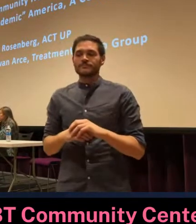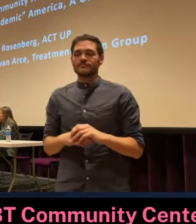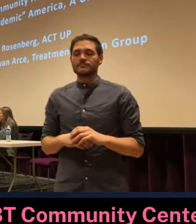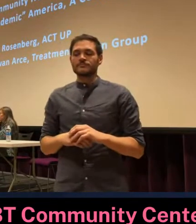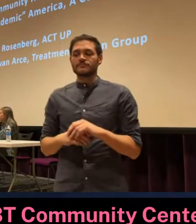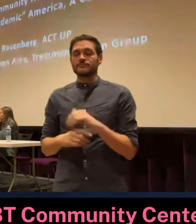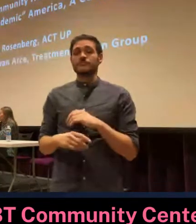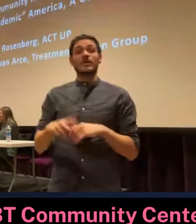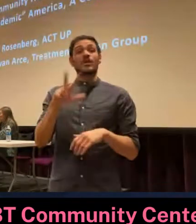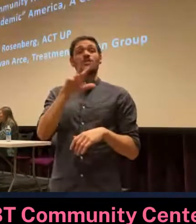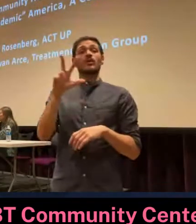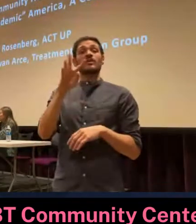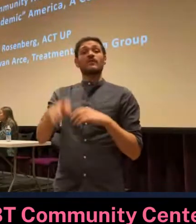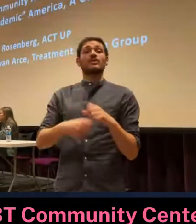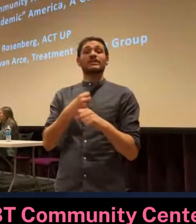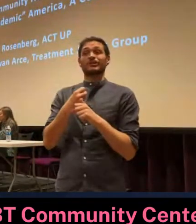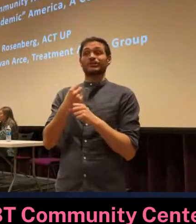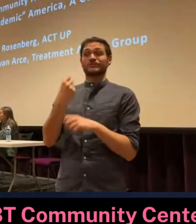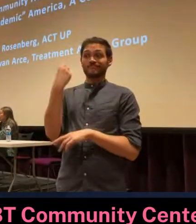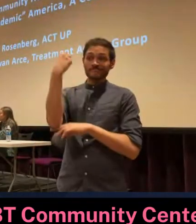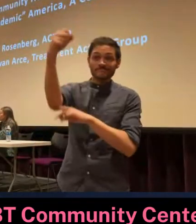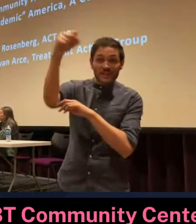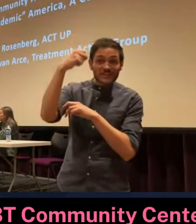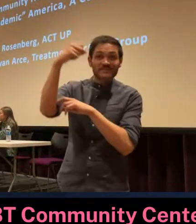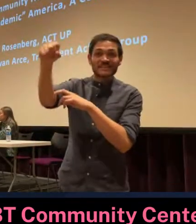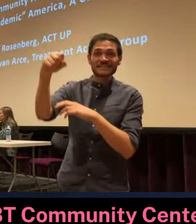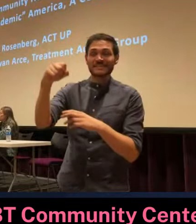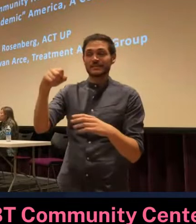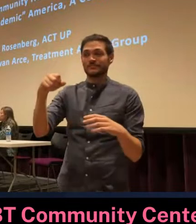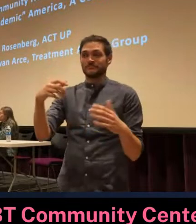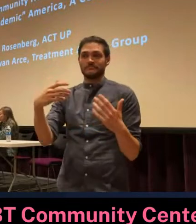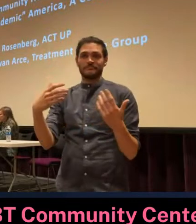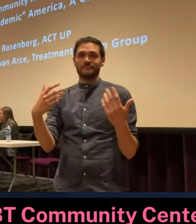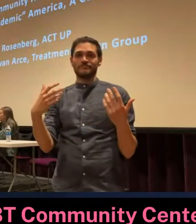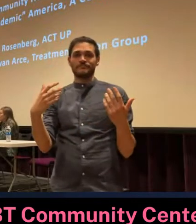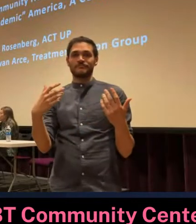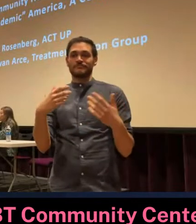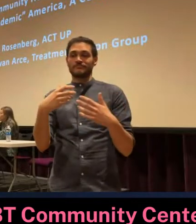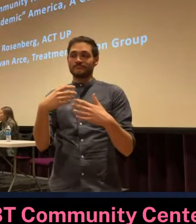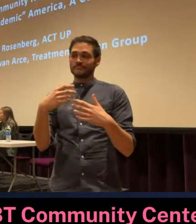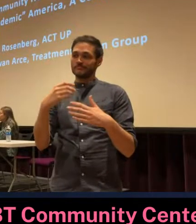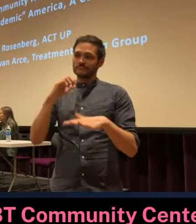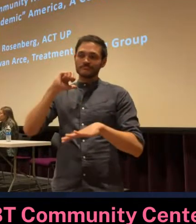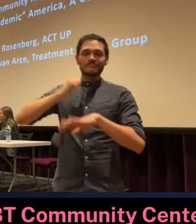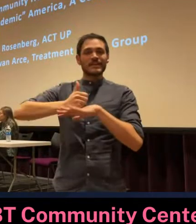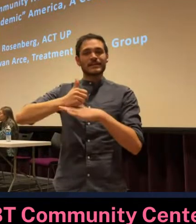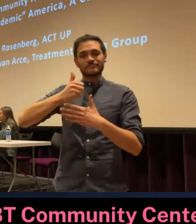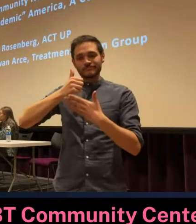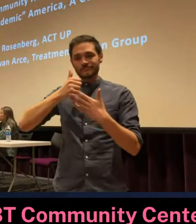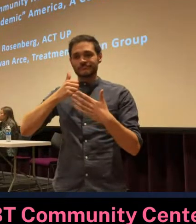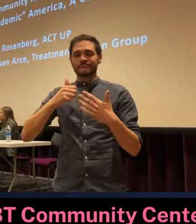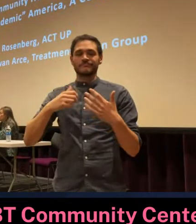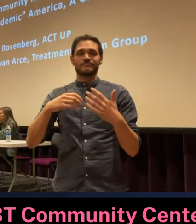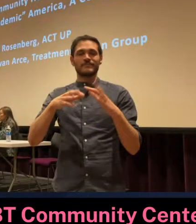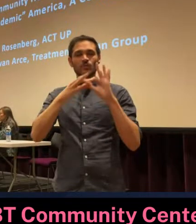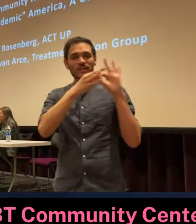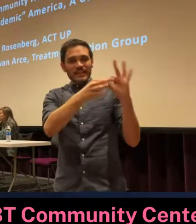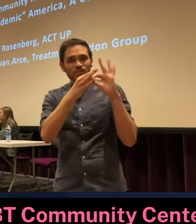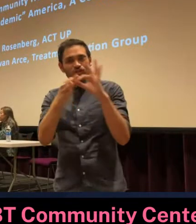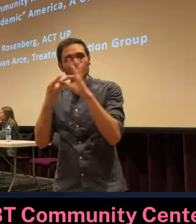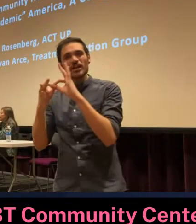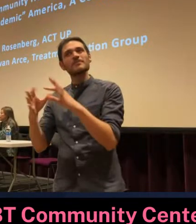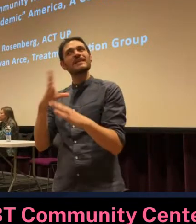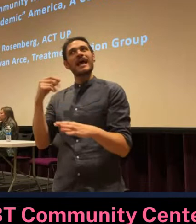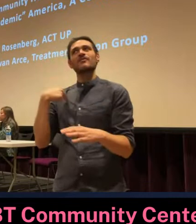of activism on the ground has created those relationships, and we're tapping back into those relationships, because